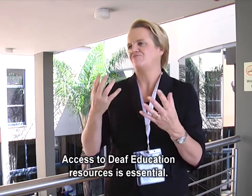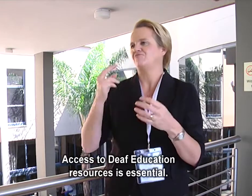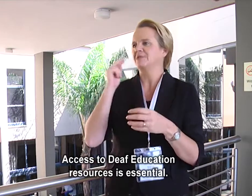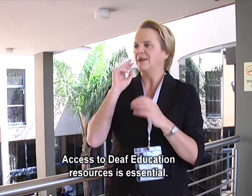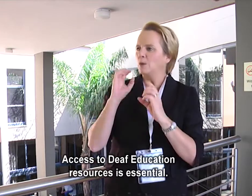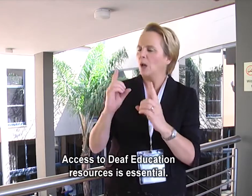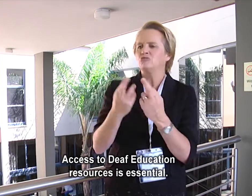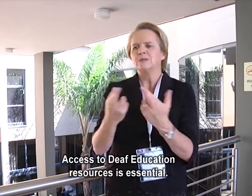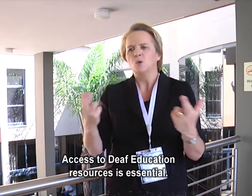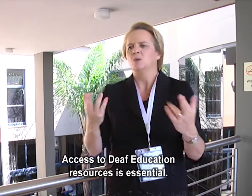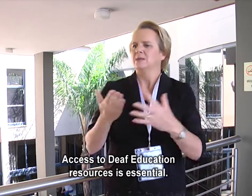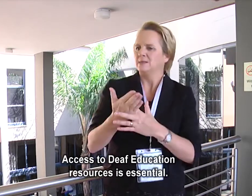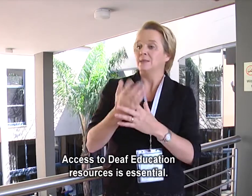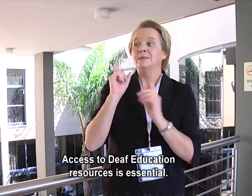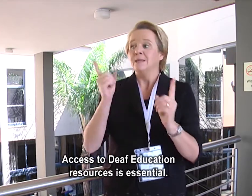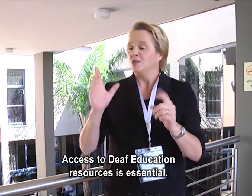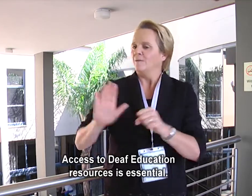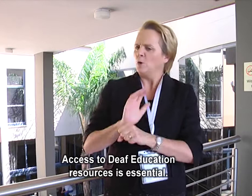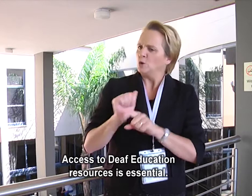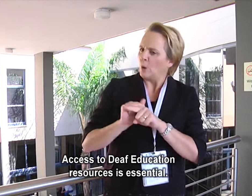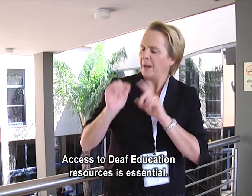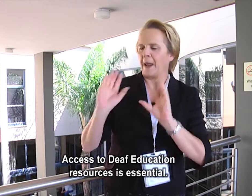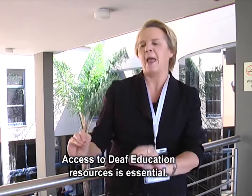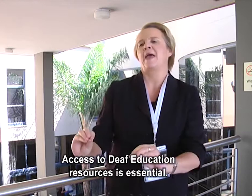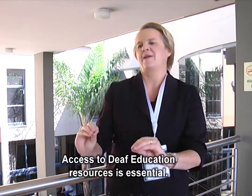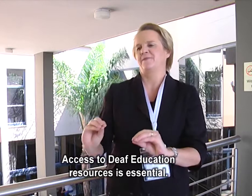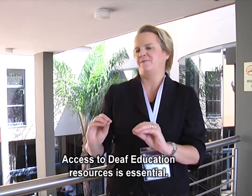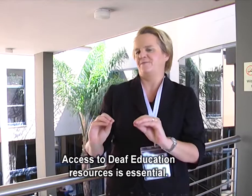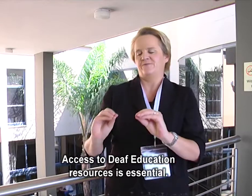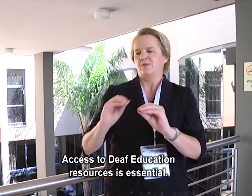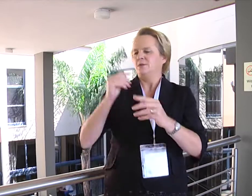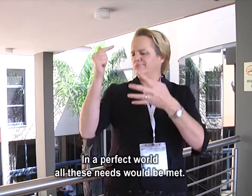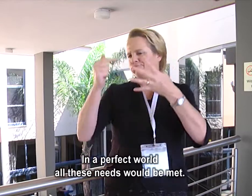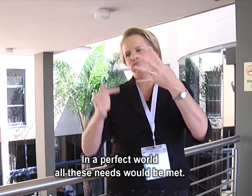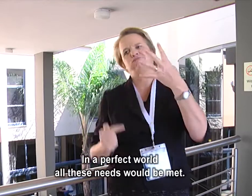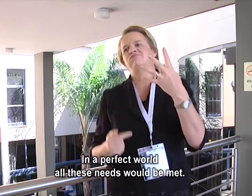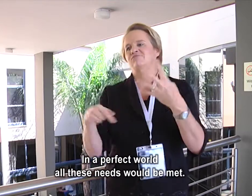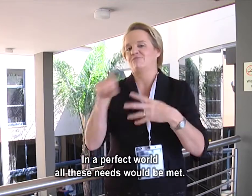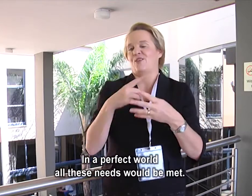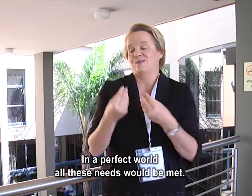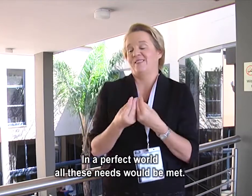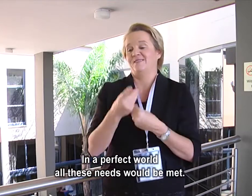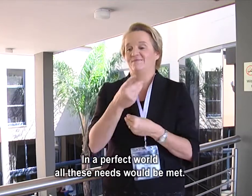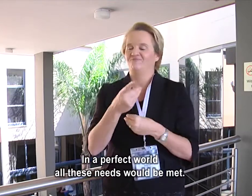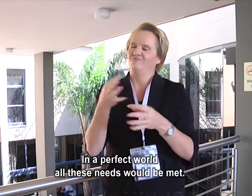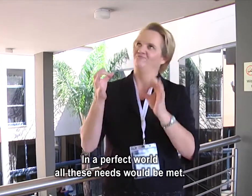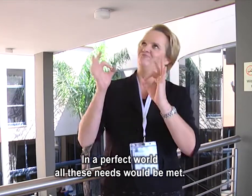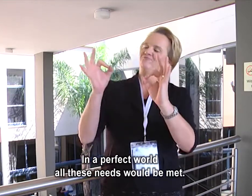Access to deaf education resources is essential. In a perfect world, all these needs would